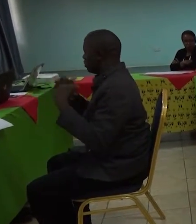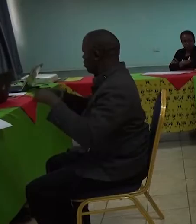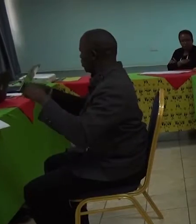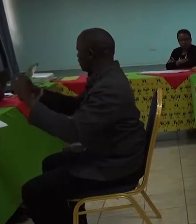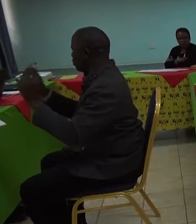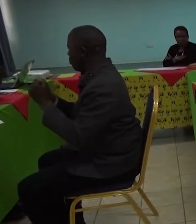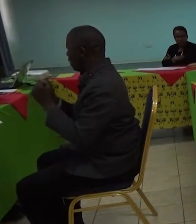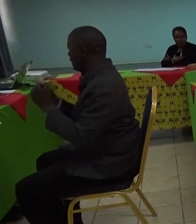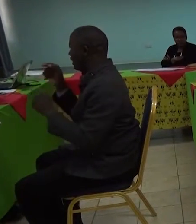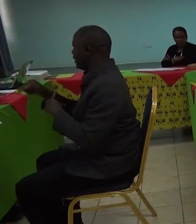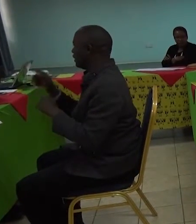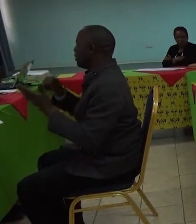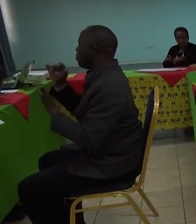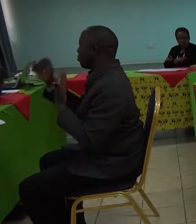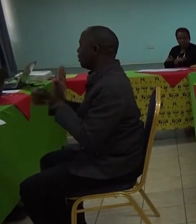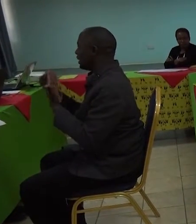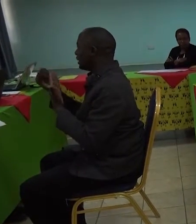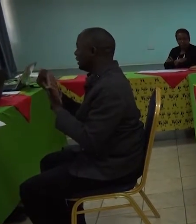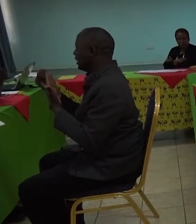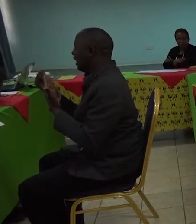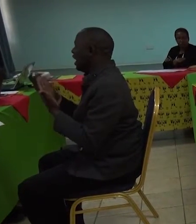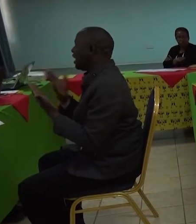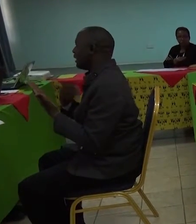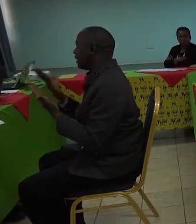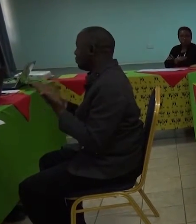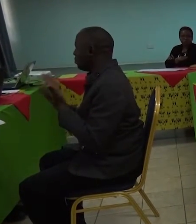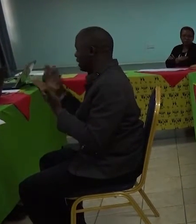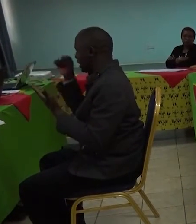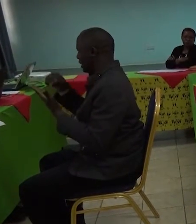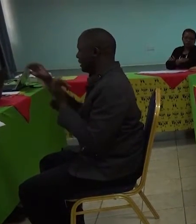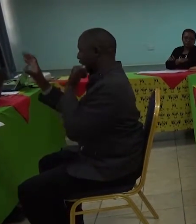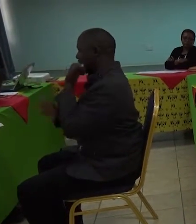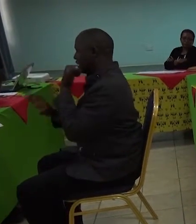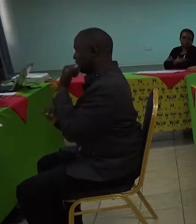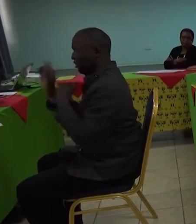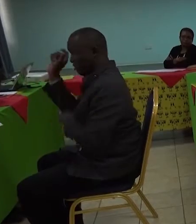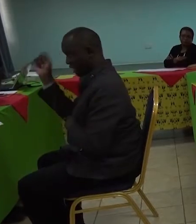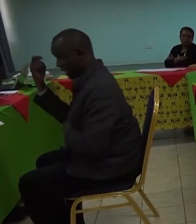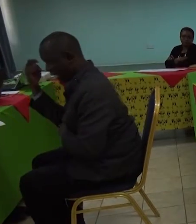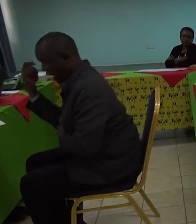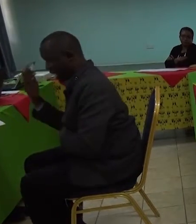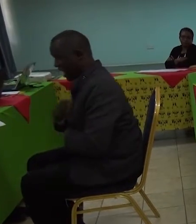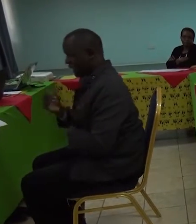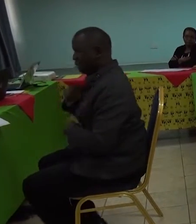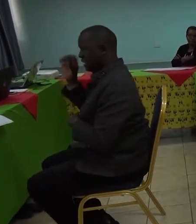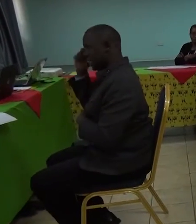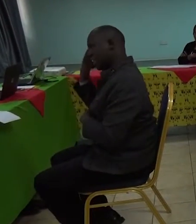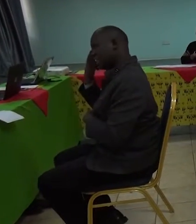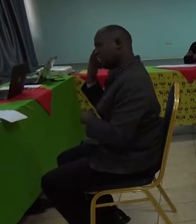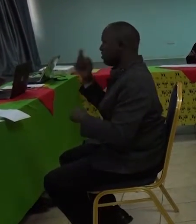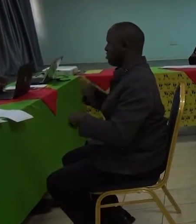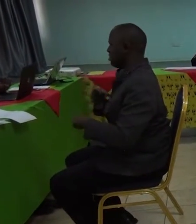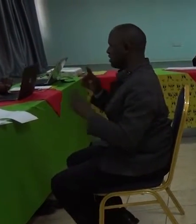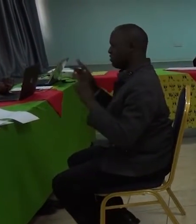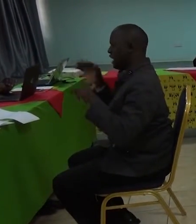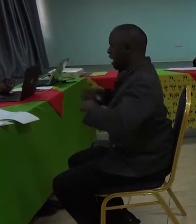continuing with that project in this country, in Kenya. And I think I'm privileged to be